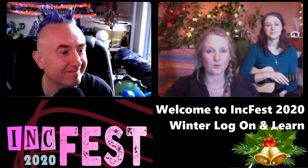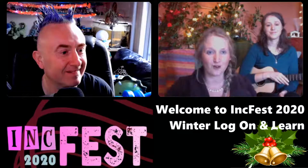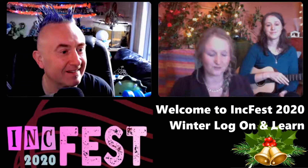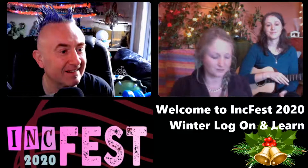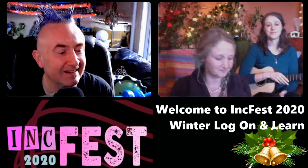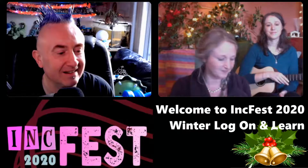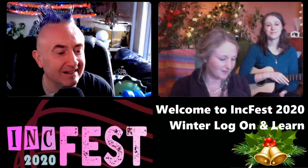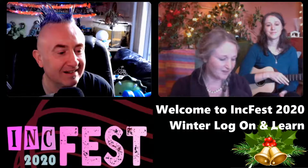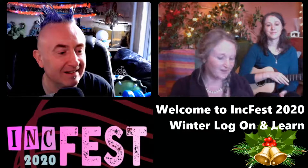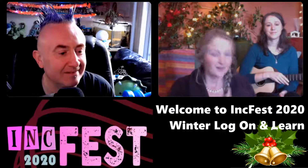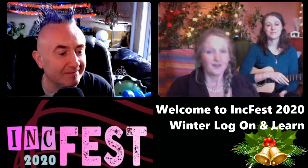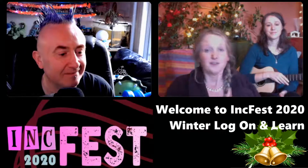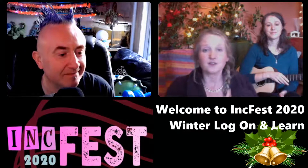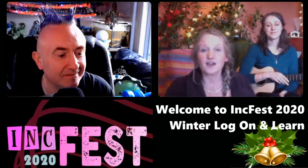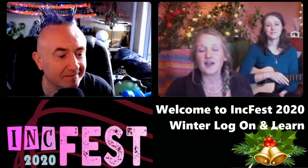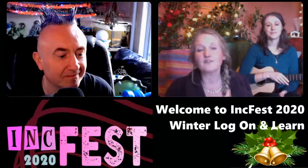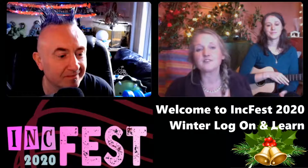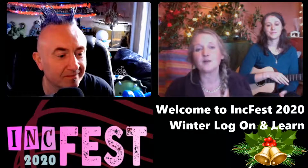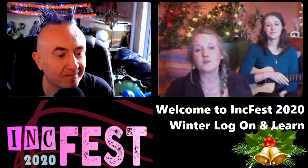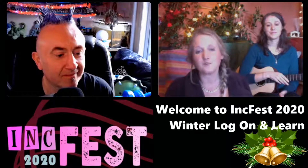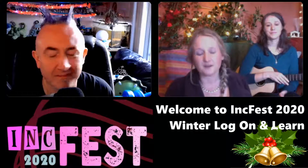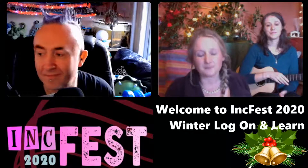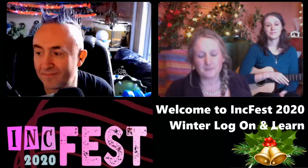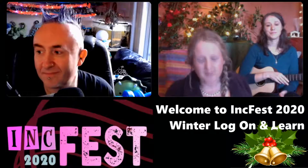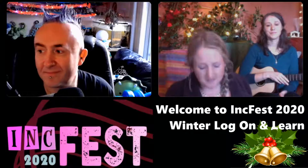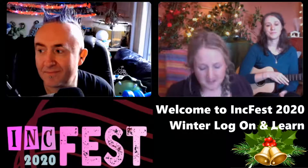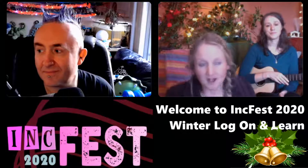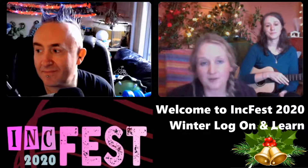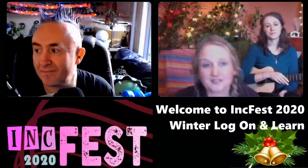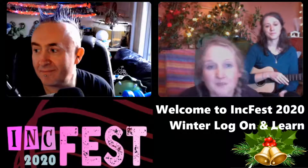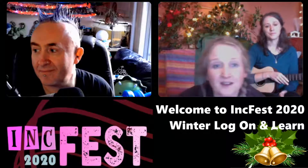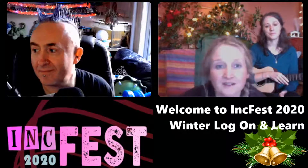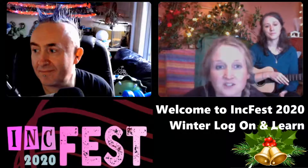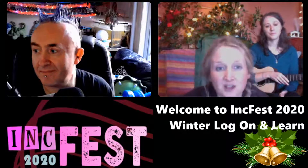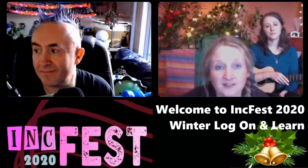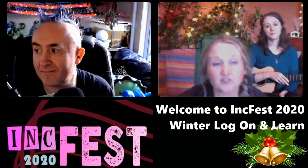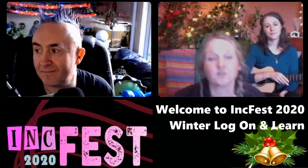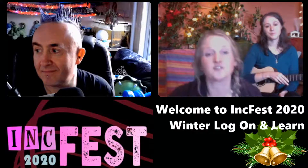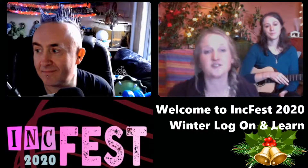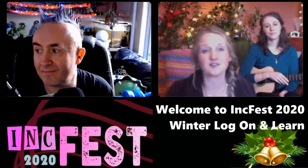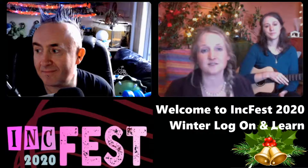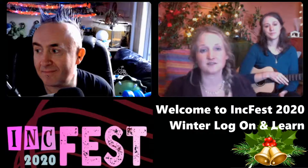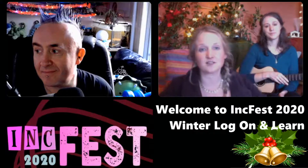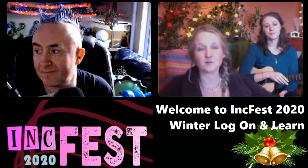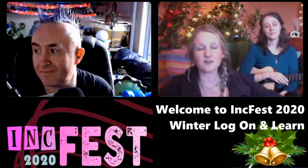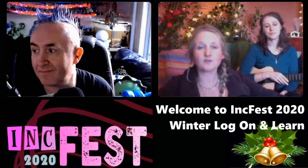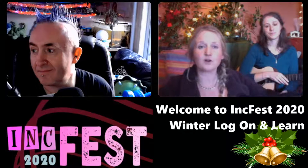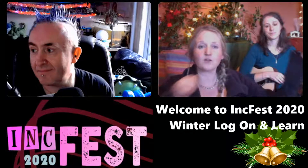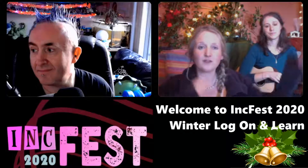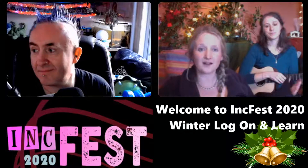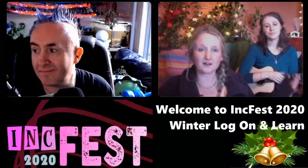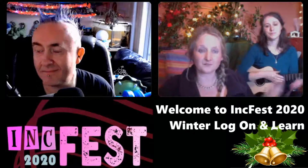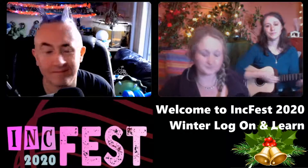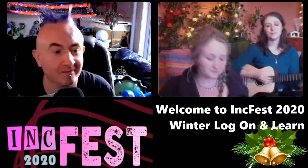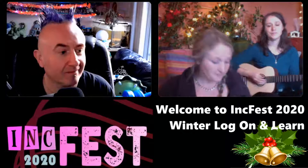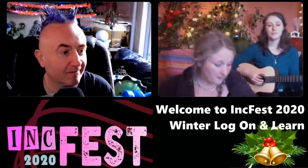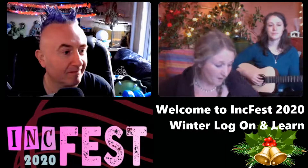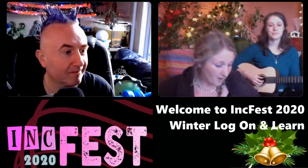world. So yeah, every time we've been meeting up, it's been at the change of the season. So we've gone now